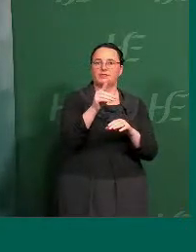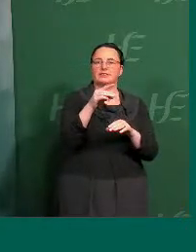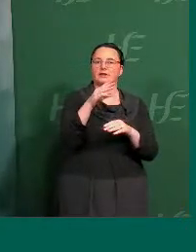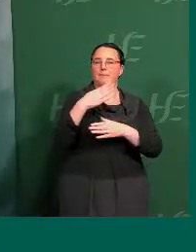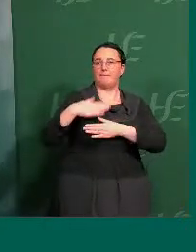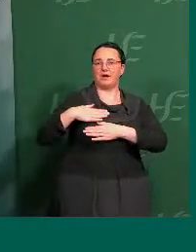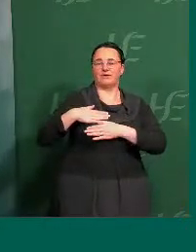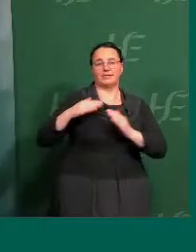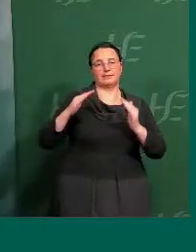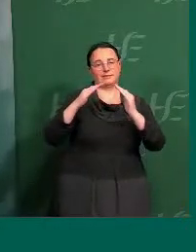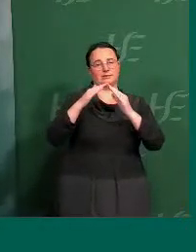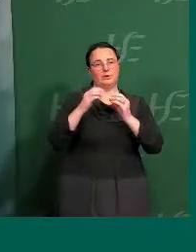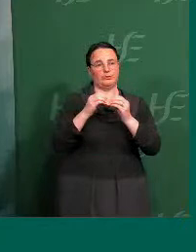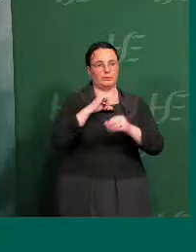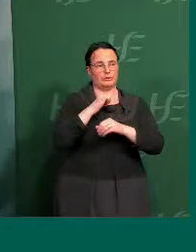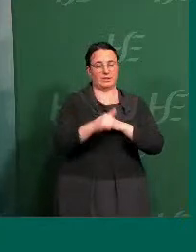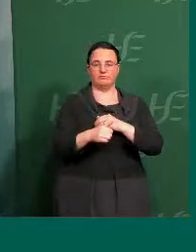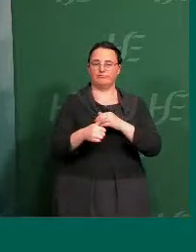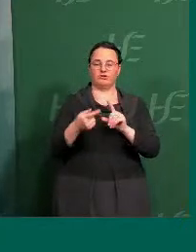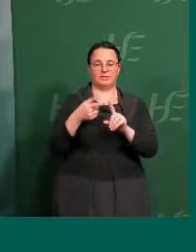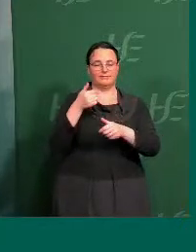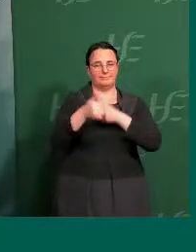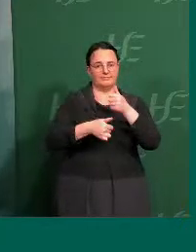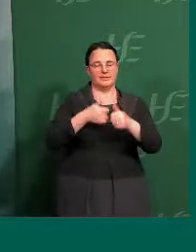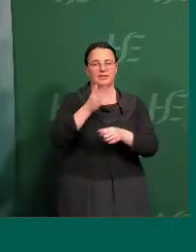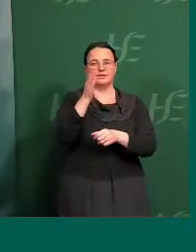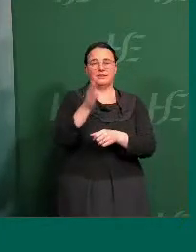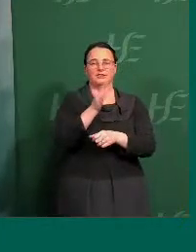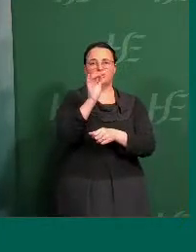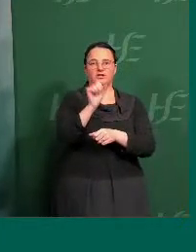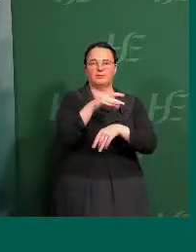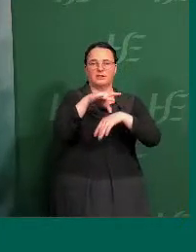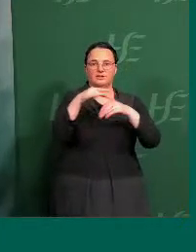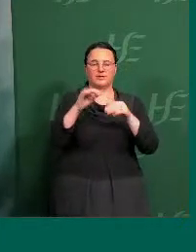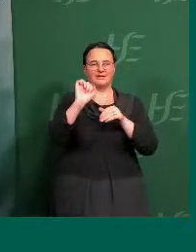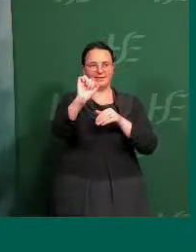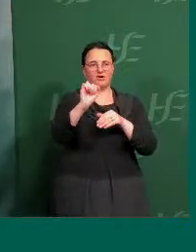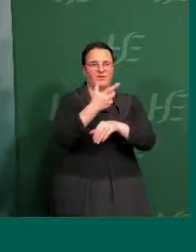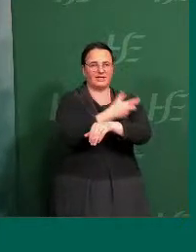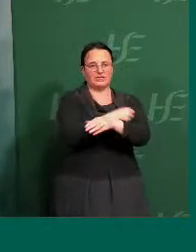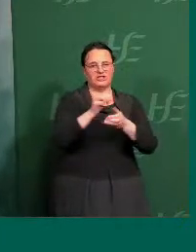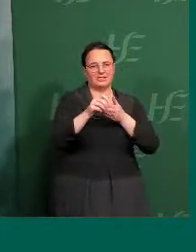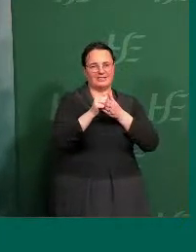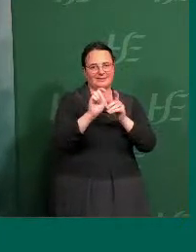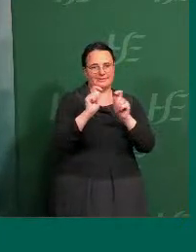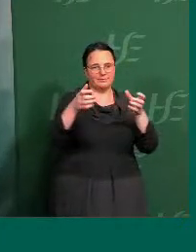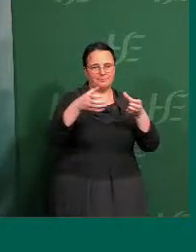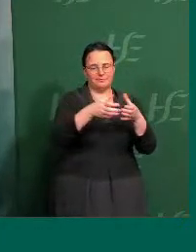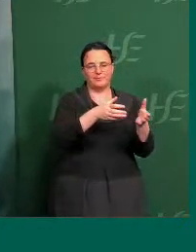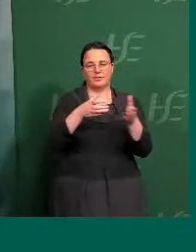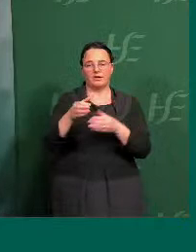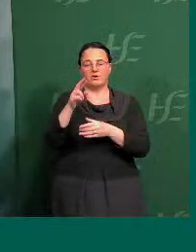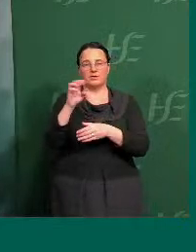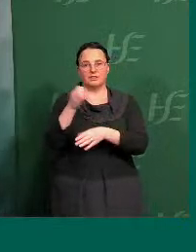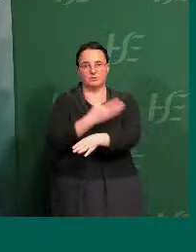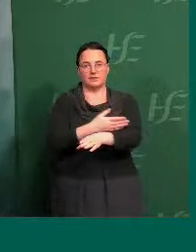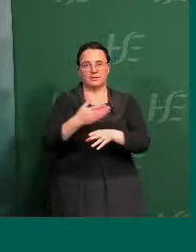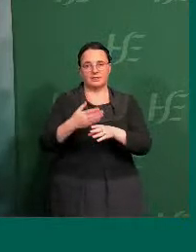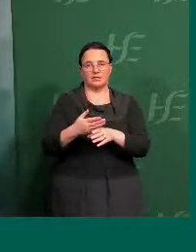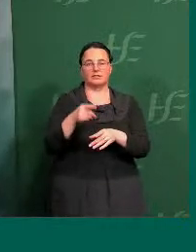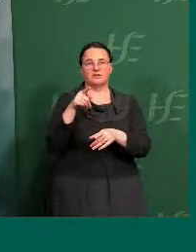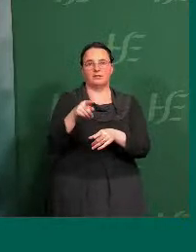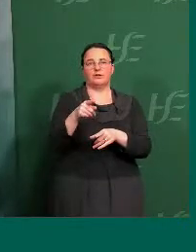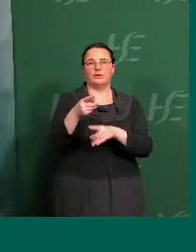today, and just acknowledge the work of St James's Hospital and our vaccination leads in that. The RDS will open on the week commencing the